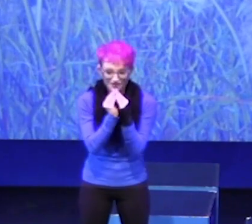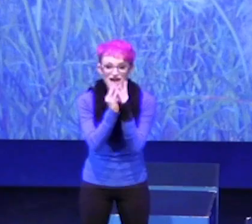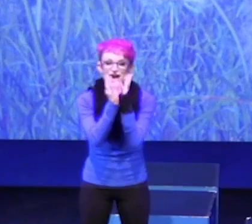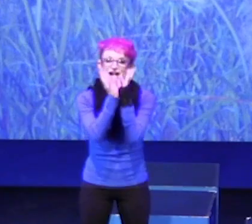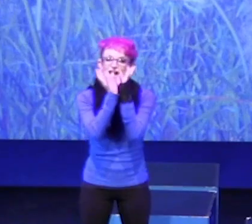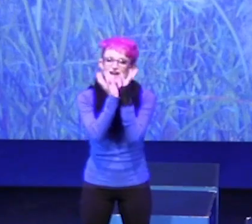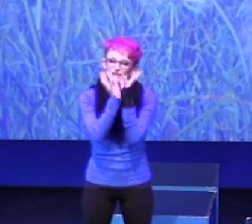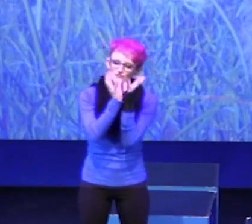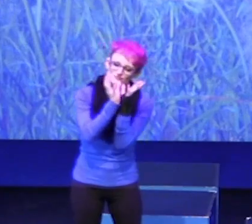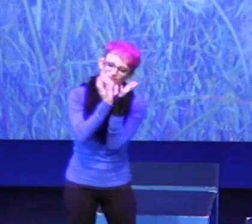Night and day.